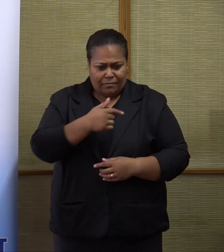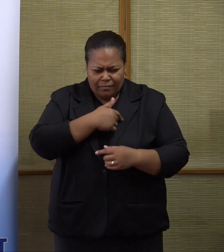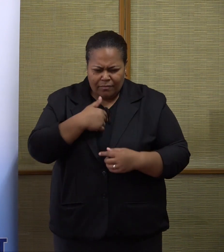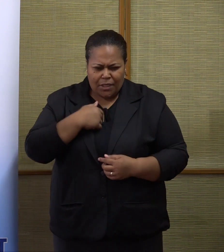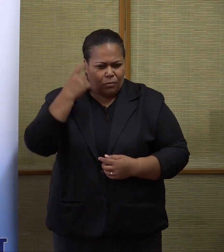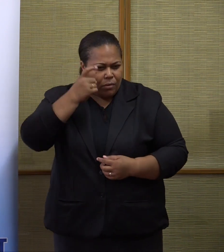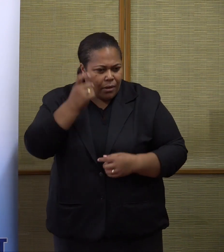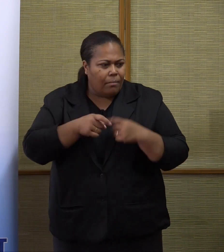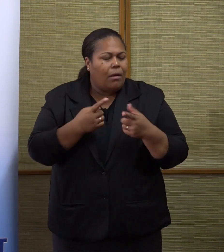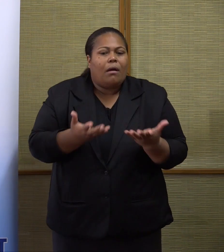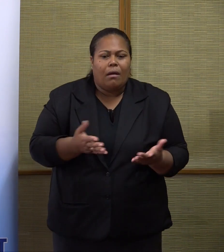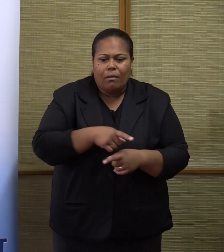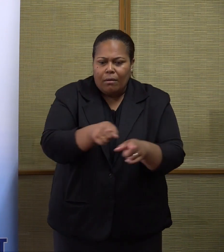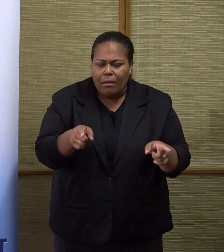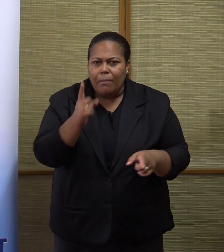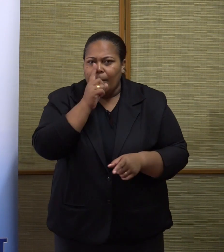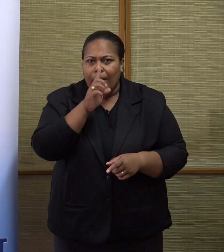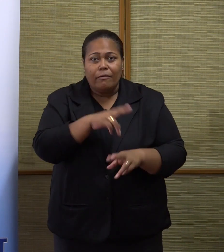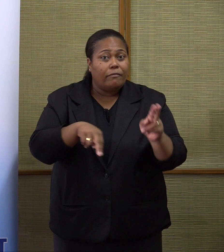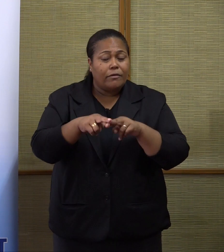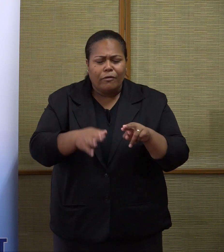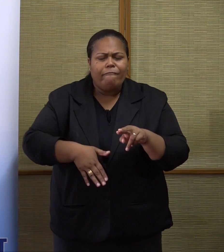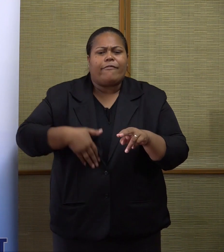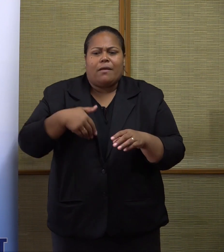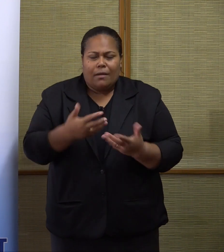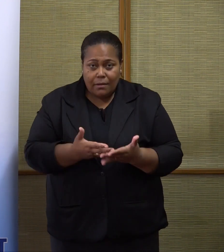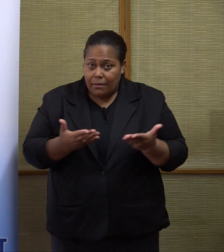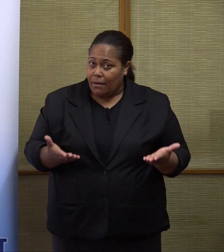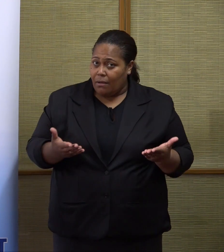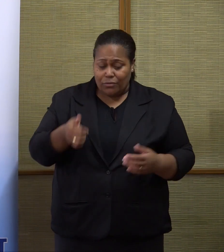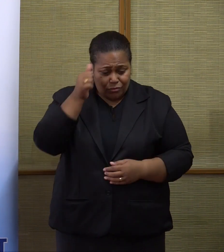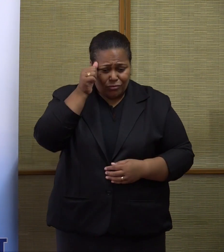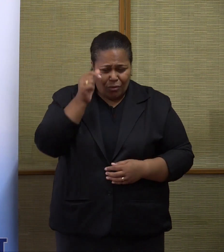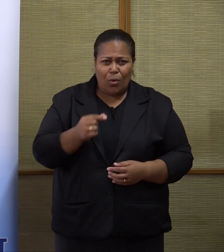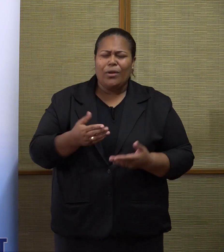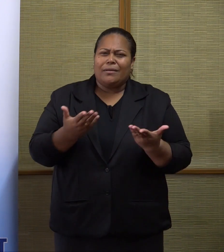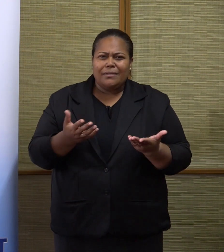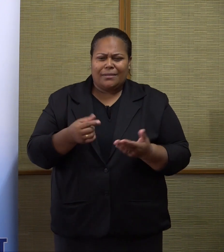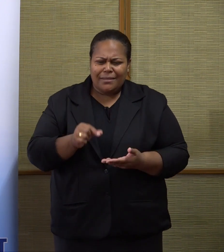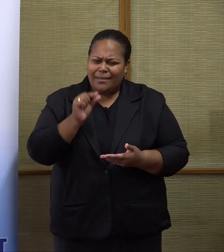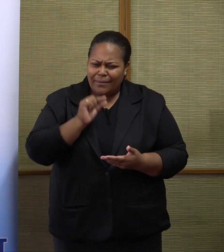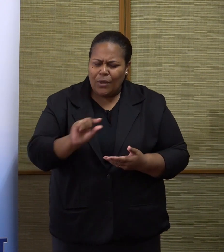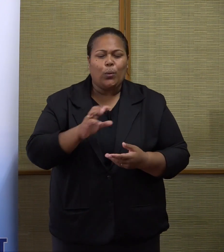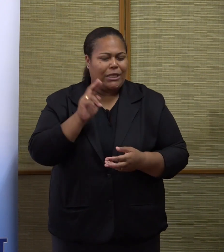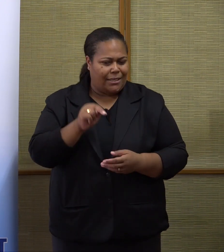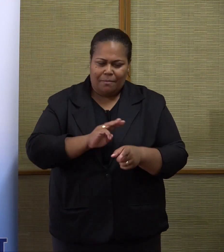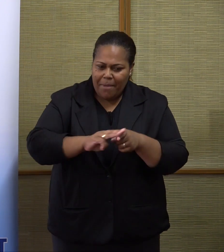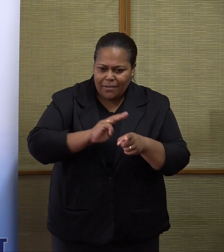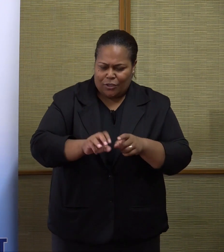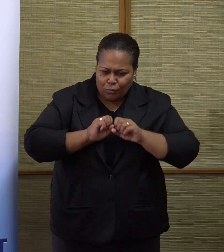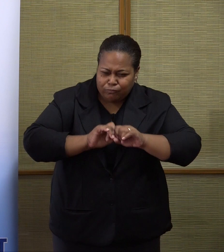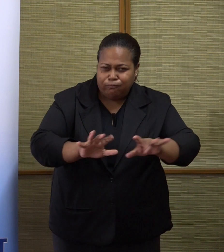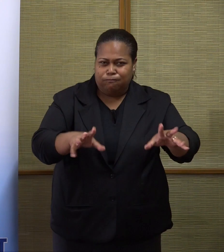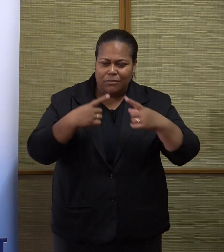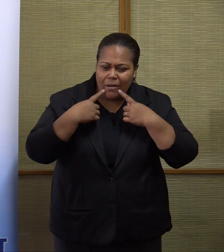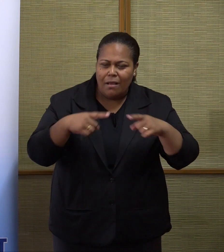consideration how the people of Fiji is feeling right now, and knowing that with whatever little help I can do to get the messaging out to save lives is